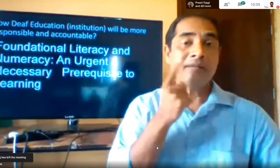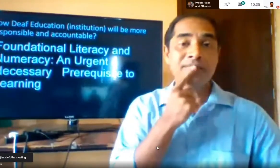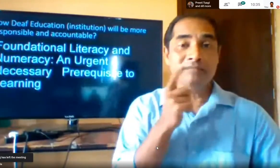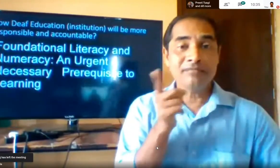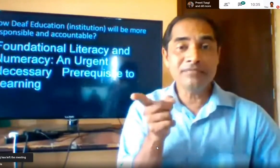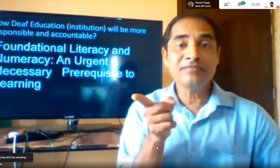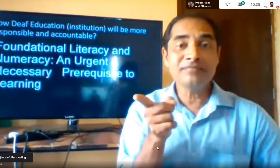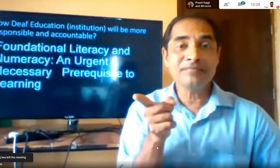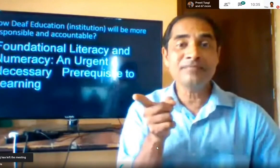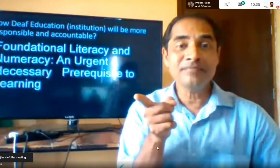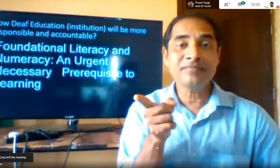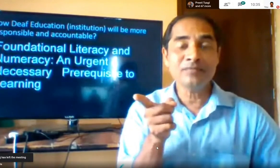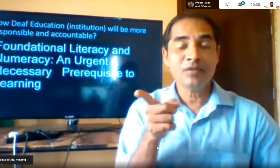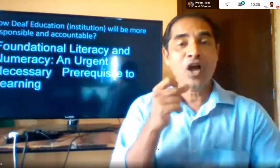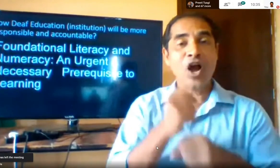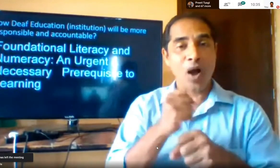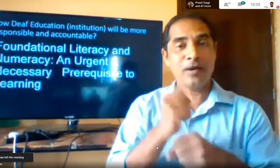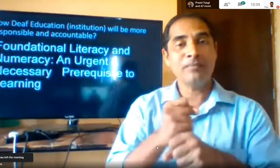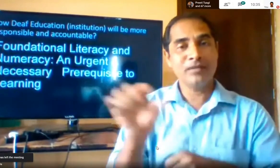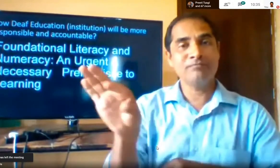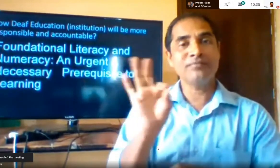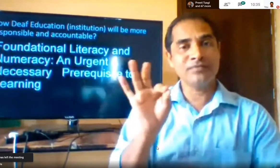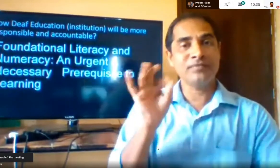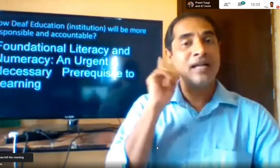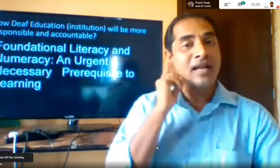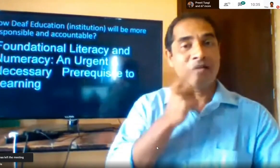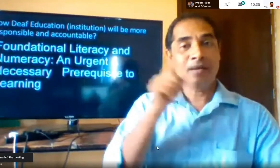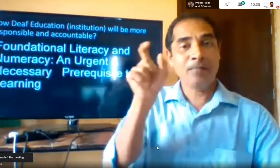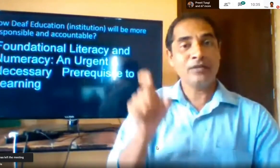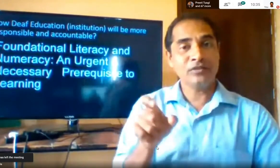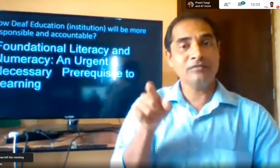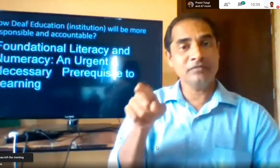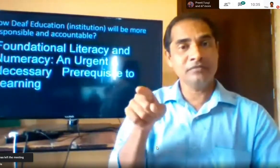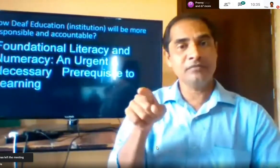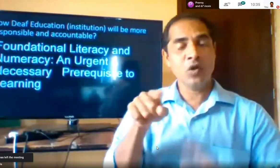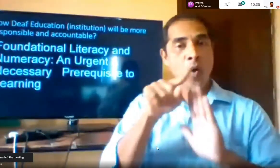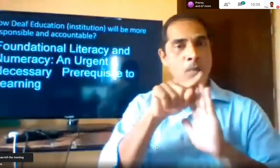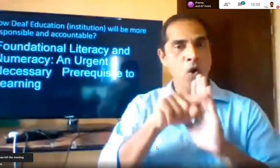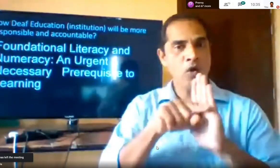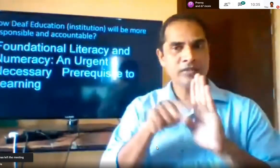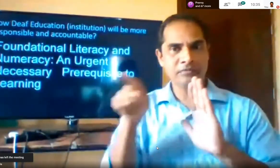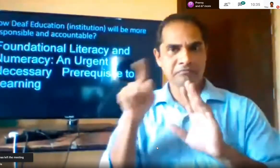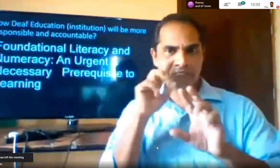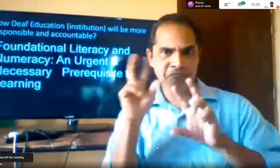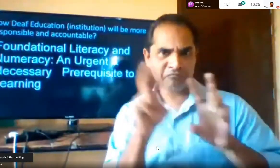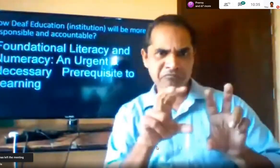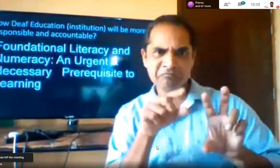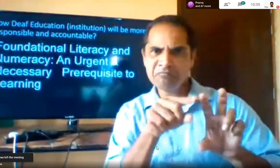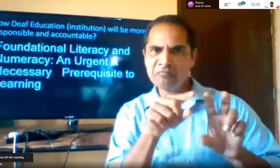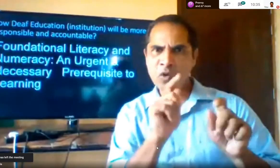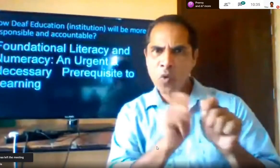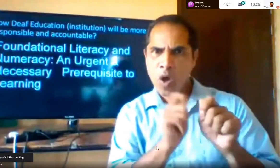So who is observing that? There is a deaf person in the government who is observing or who is focusing on